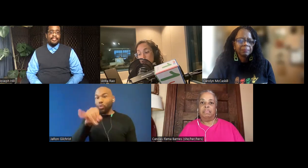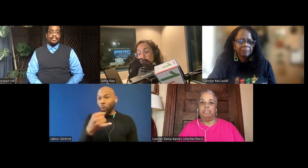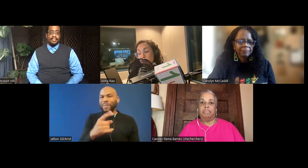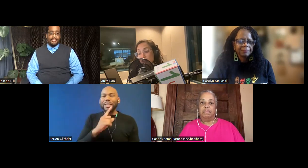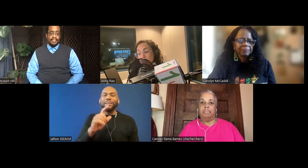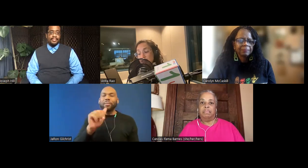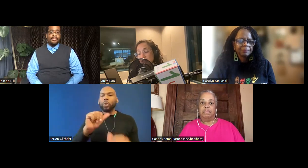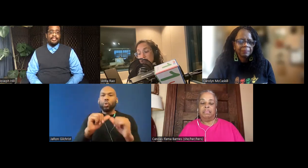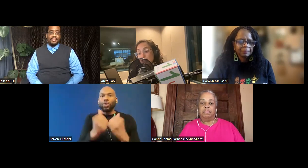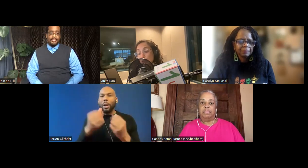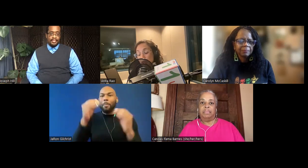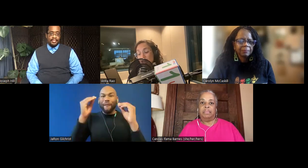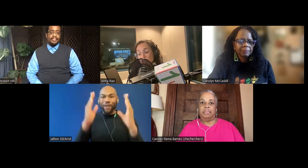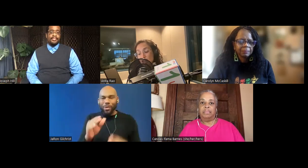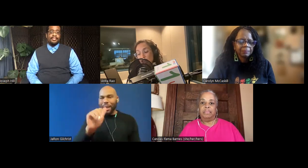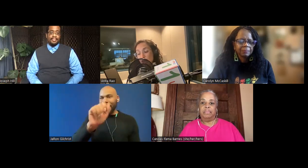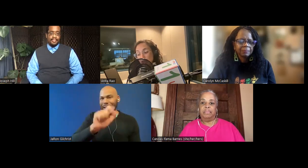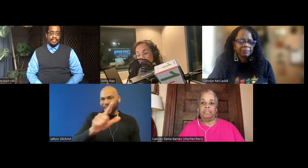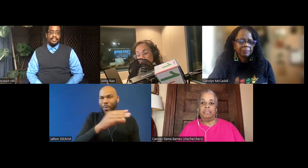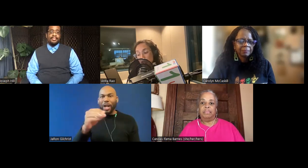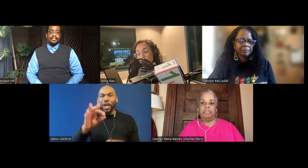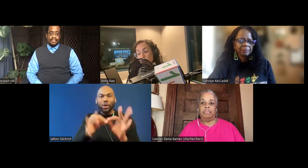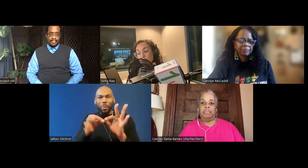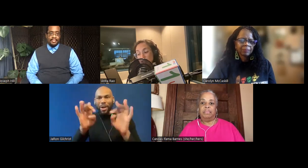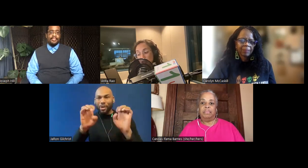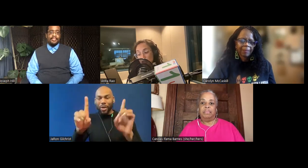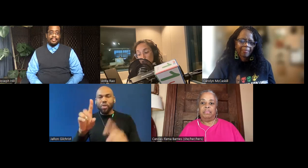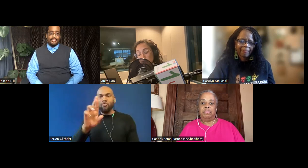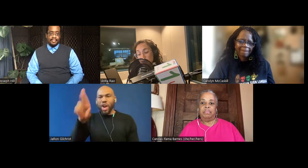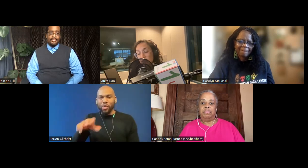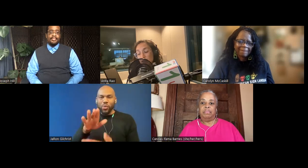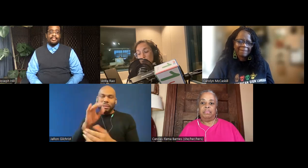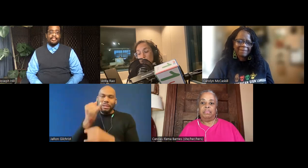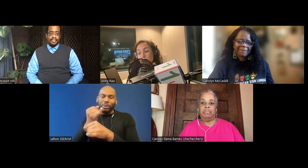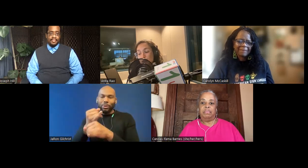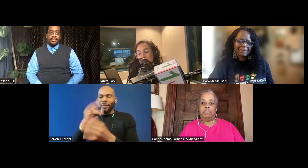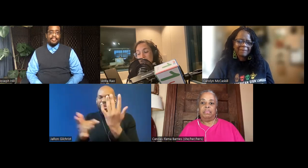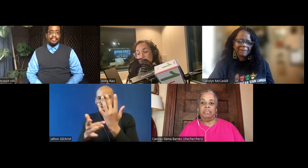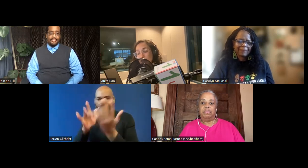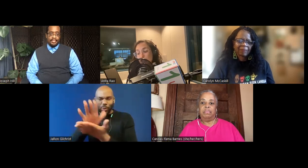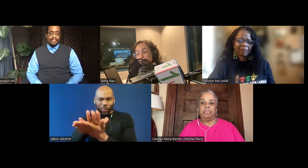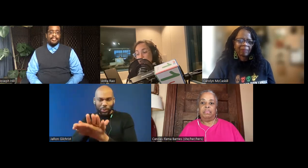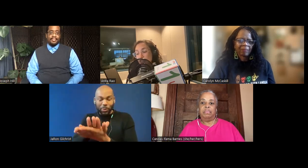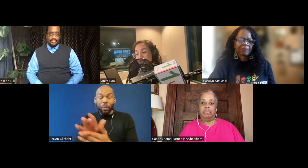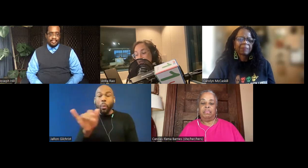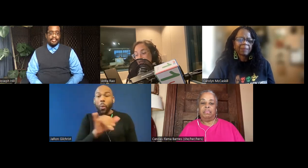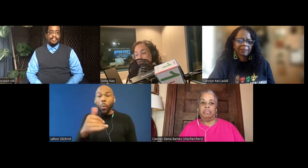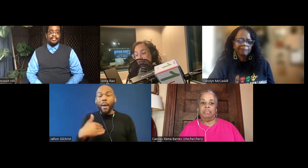of ASL and Interpreting Education at Rochester Institute of Technology. We're also joined today by interpreters Candas,